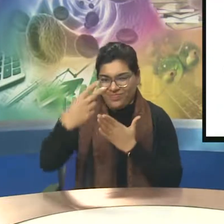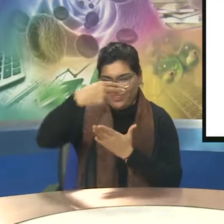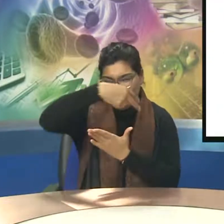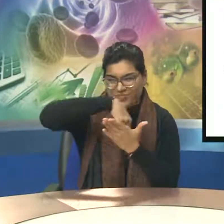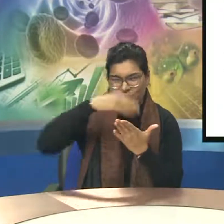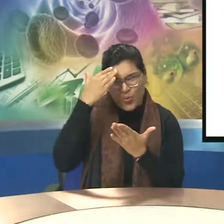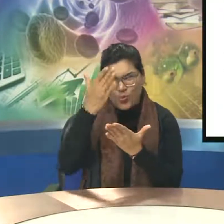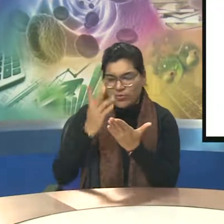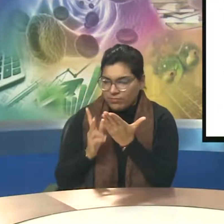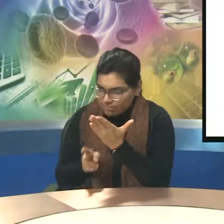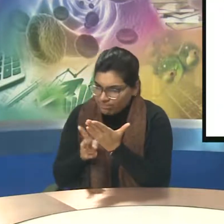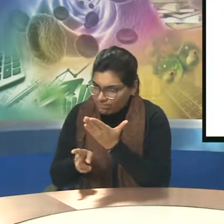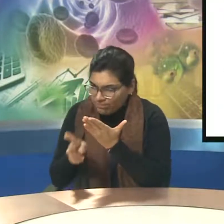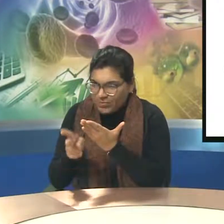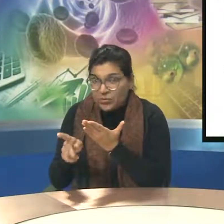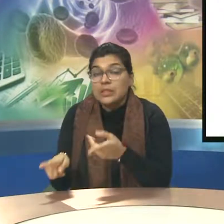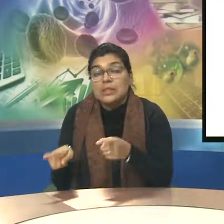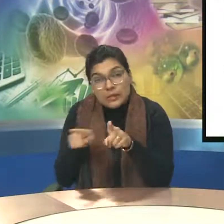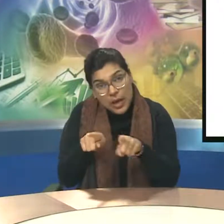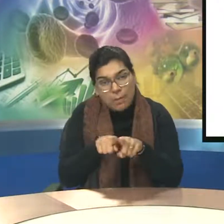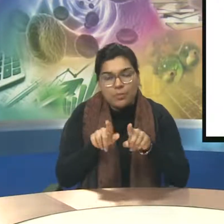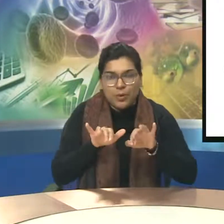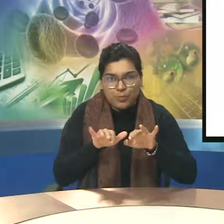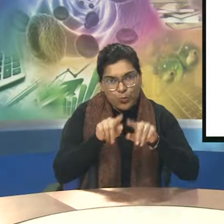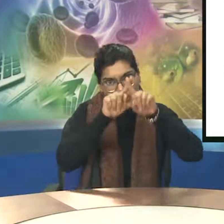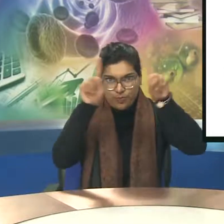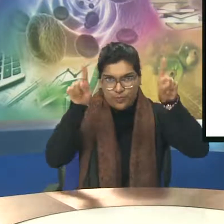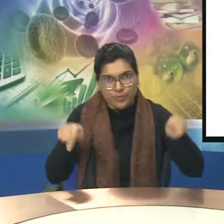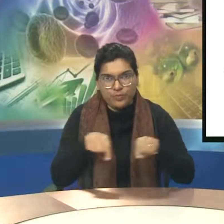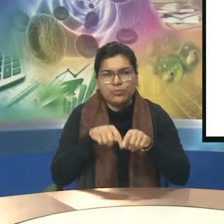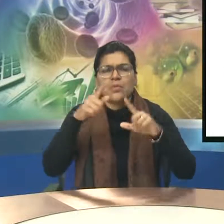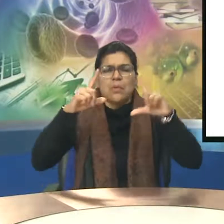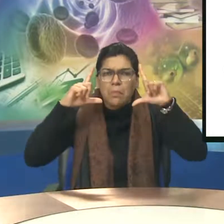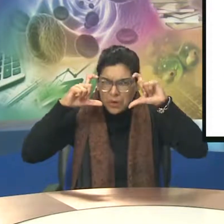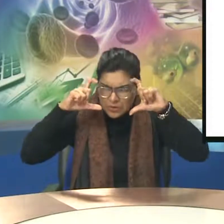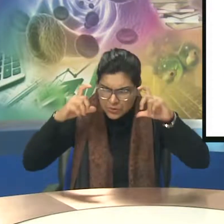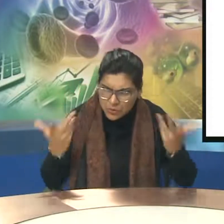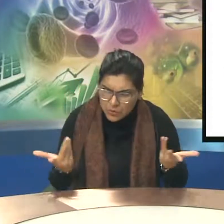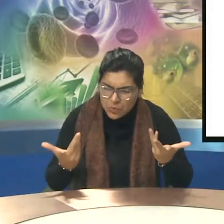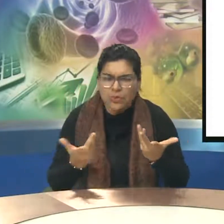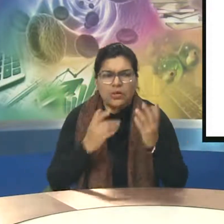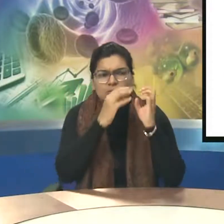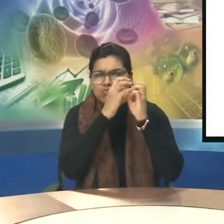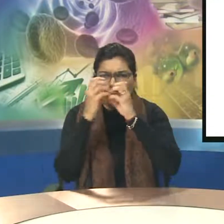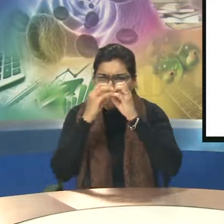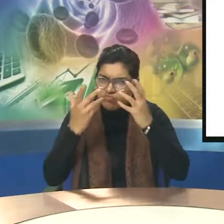What is the meaning of cut? Cut means cutting down of paper.